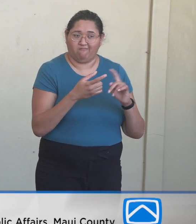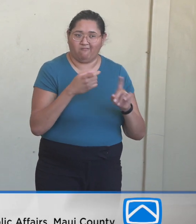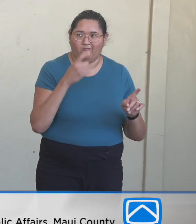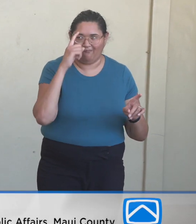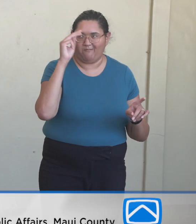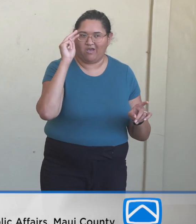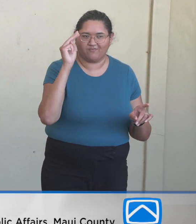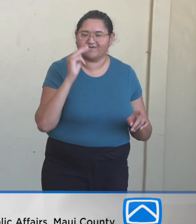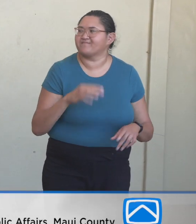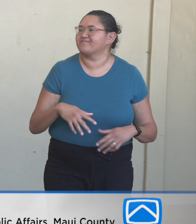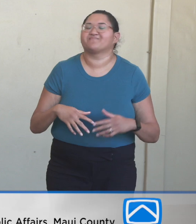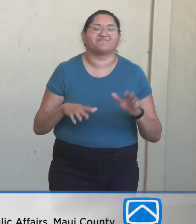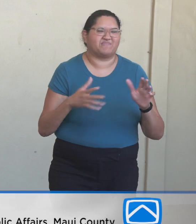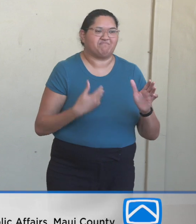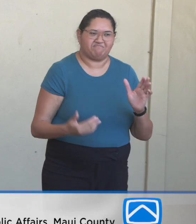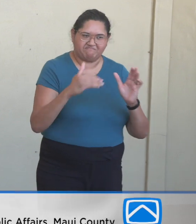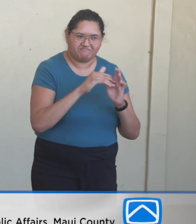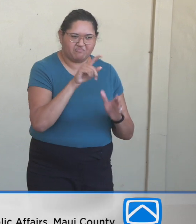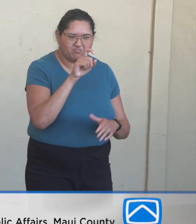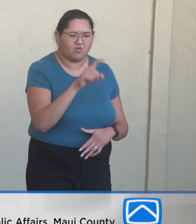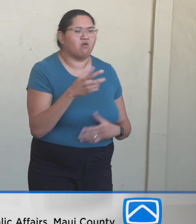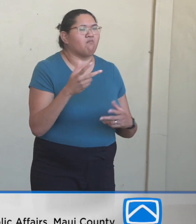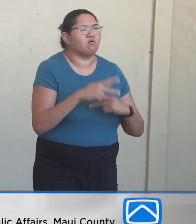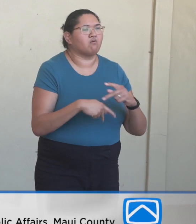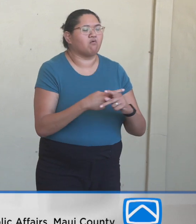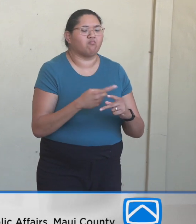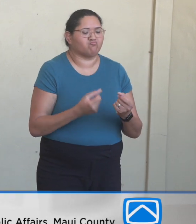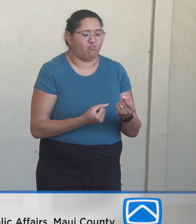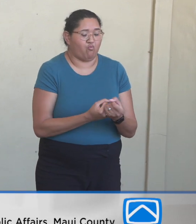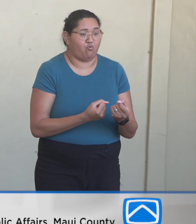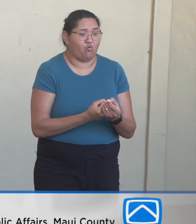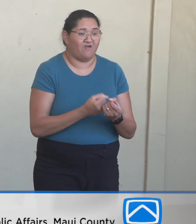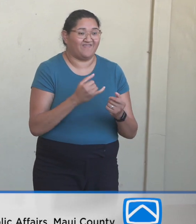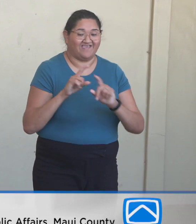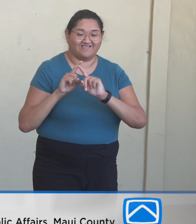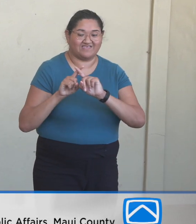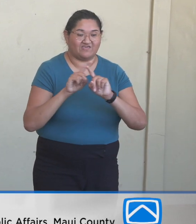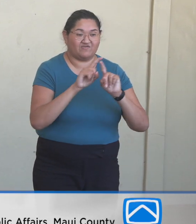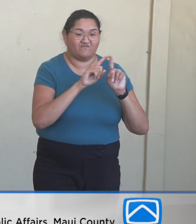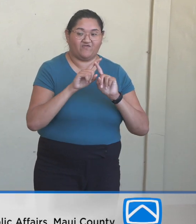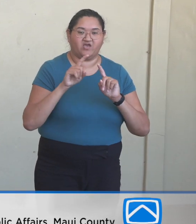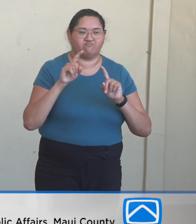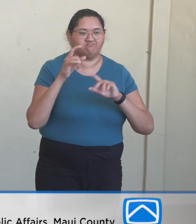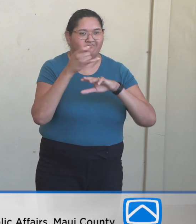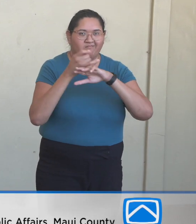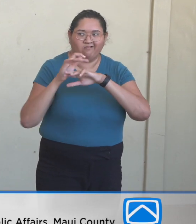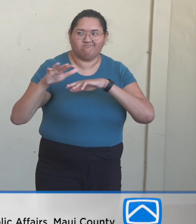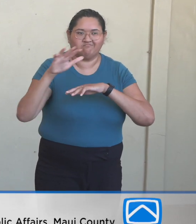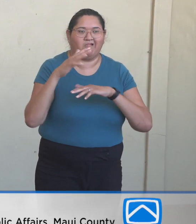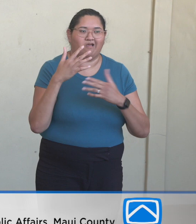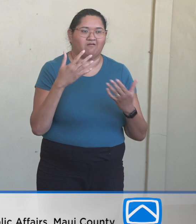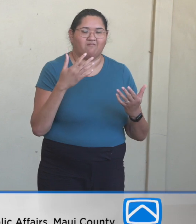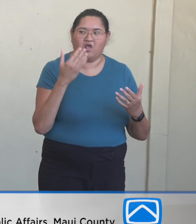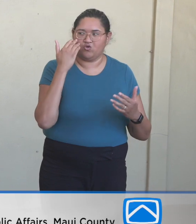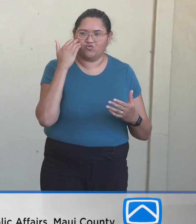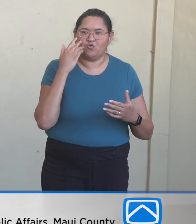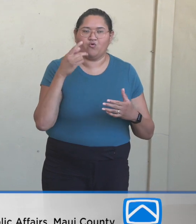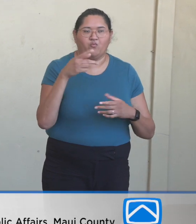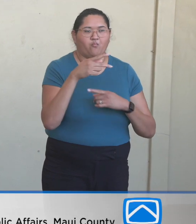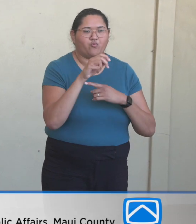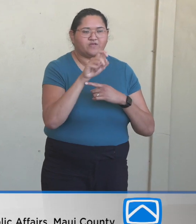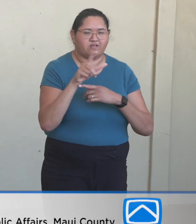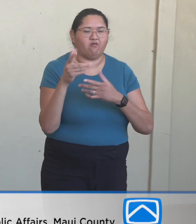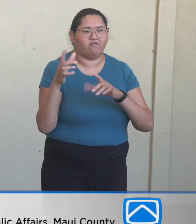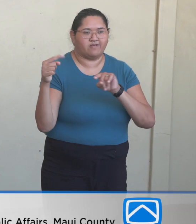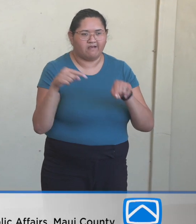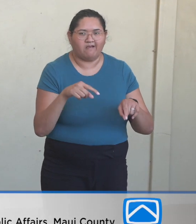County? Sure. The question is, what type of support has the different counties given? I do know personnel have come here, as well